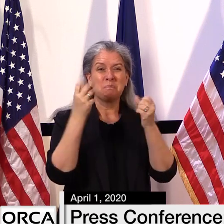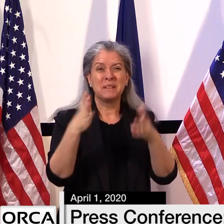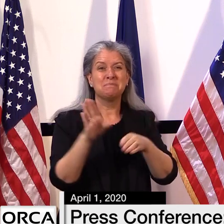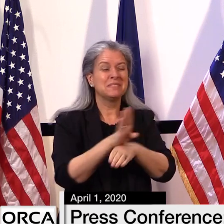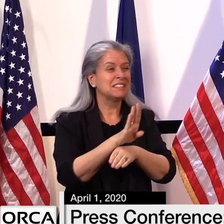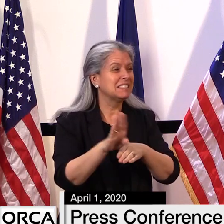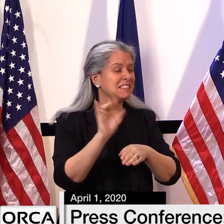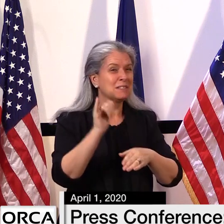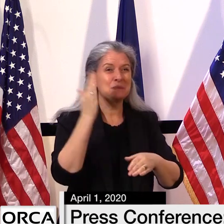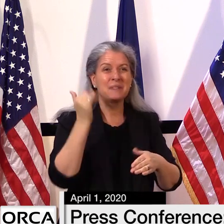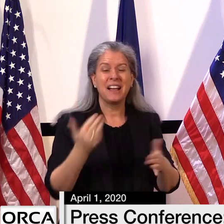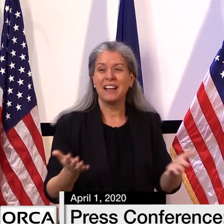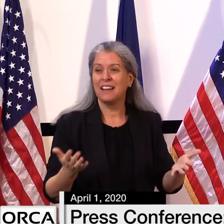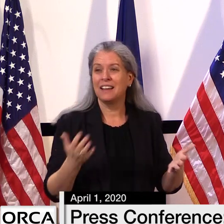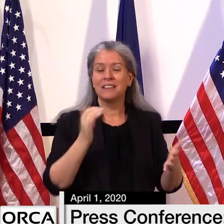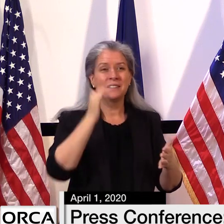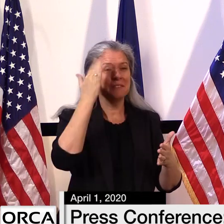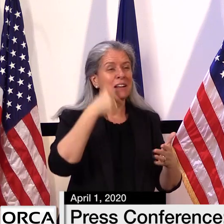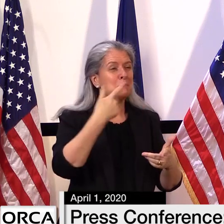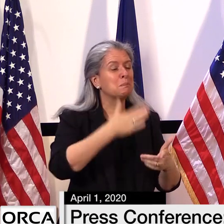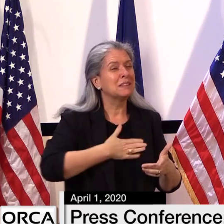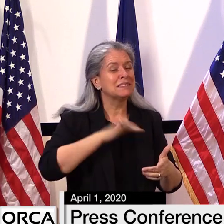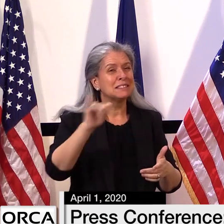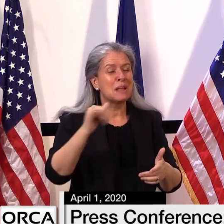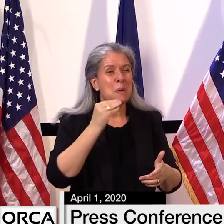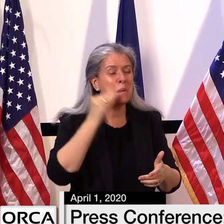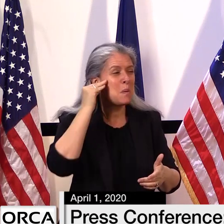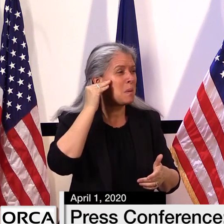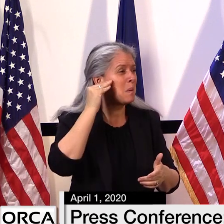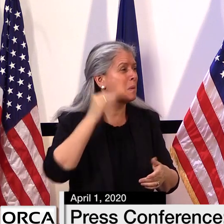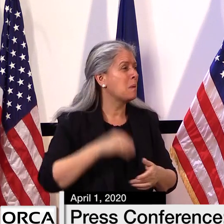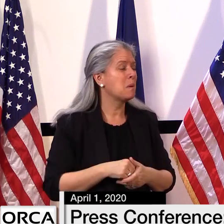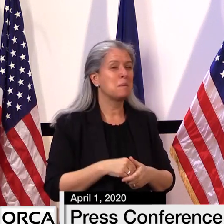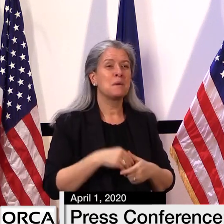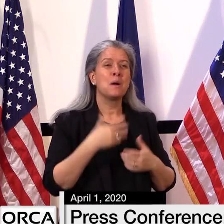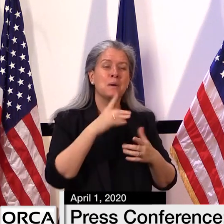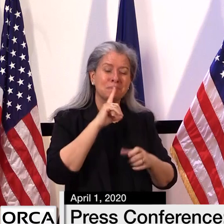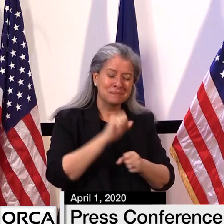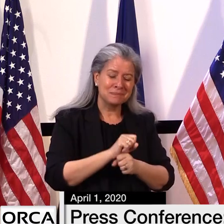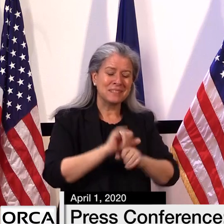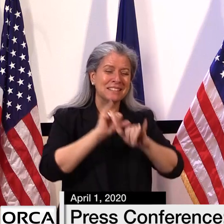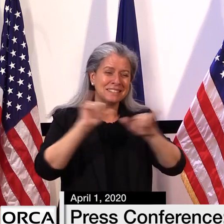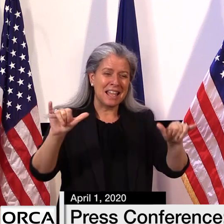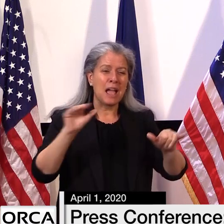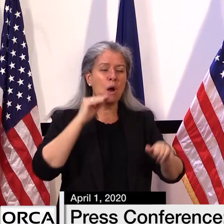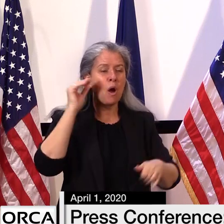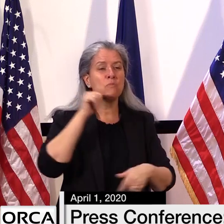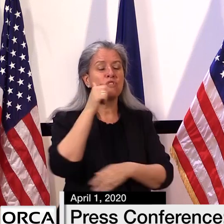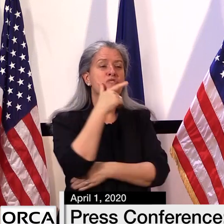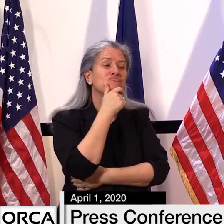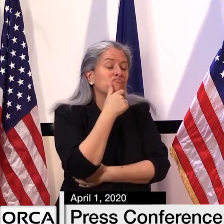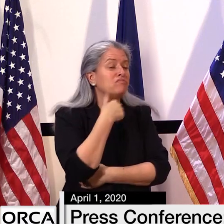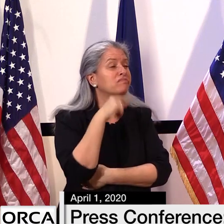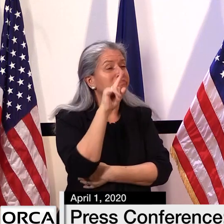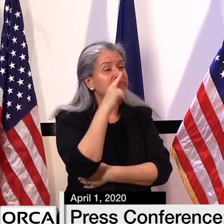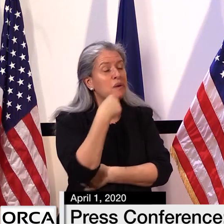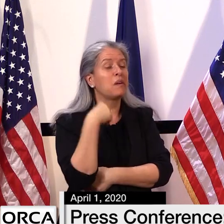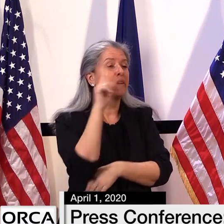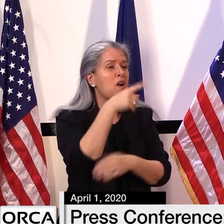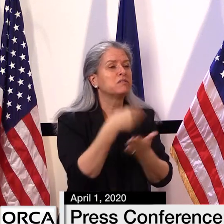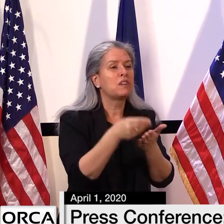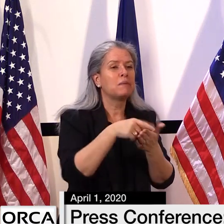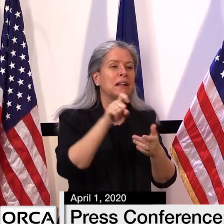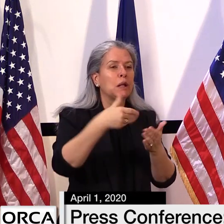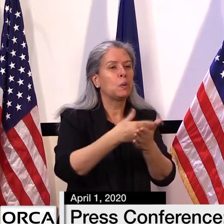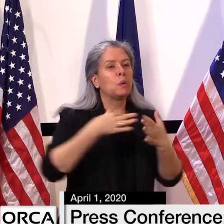businesses down. That's why we've had to ask people to stay home. And we want them to stay home and not go out and shop for something they don't really